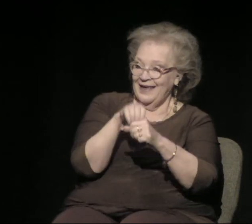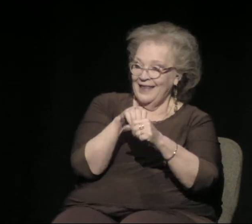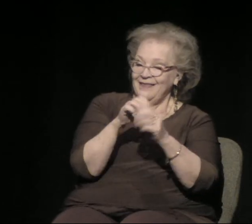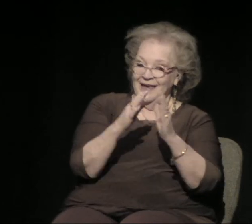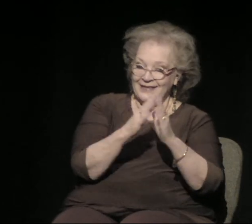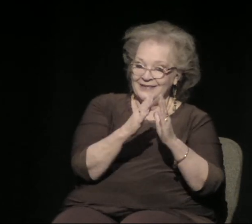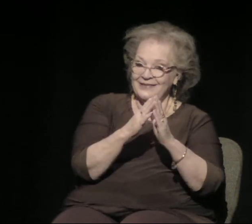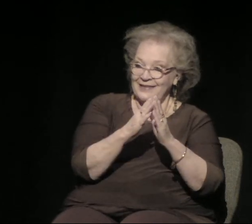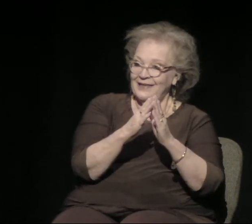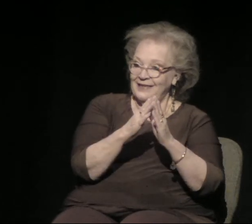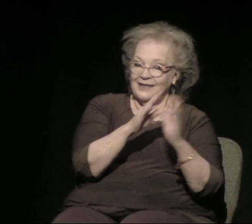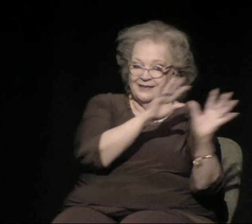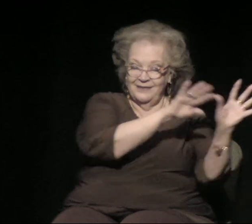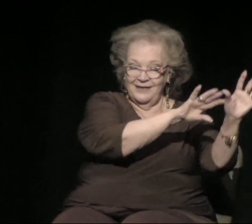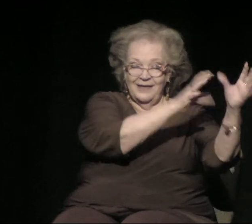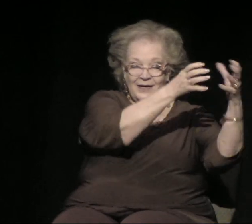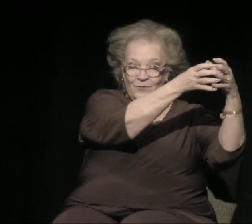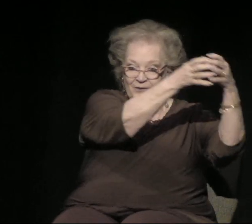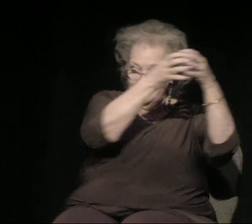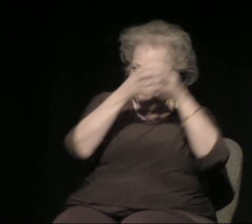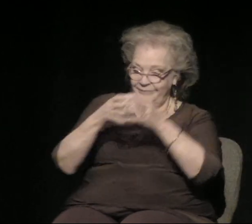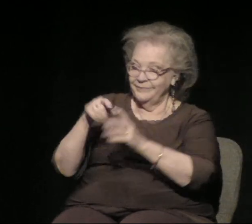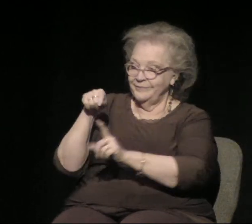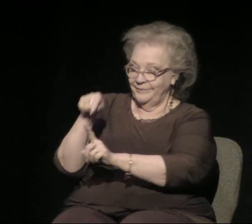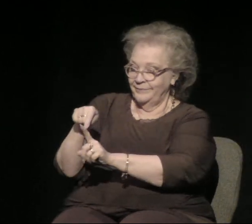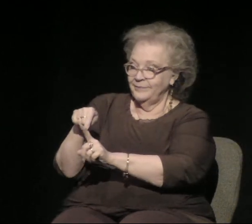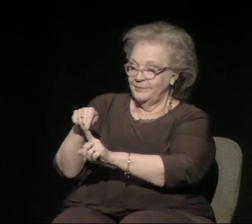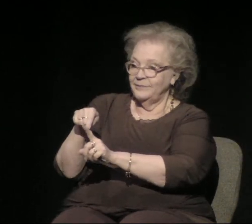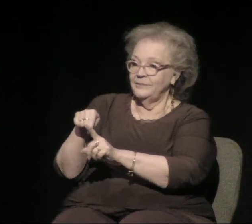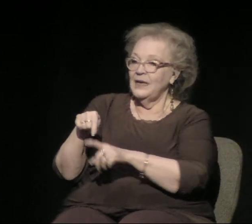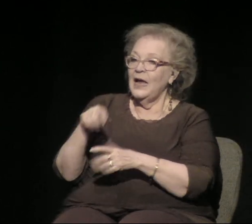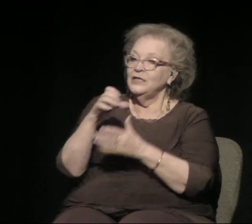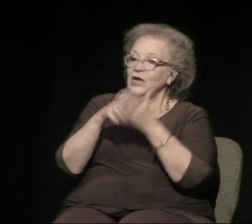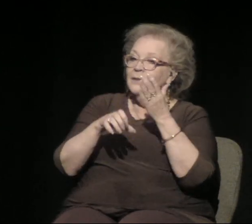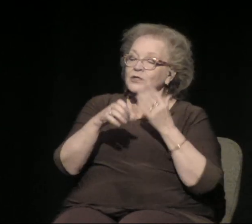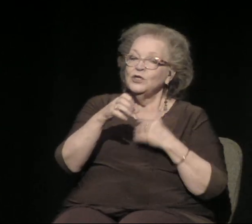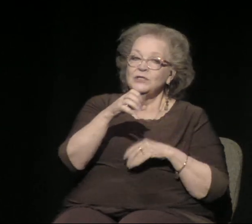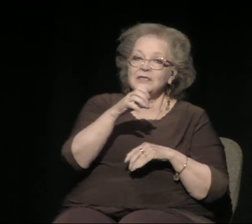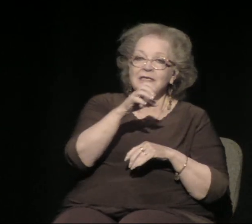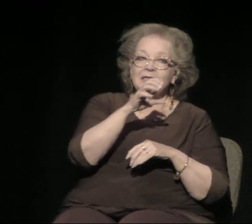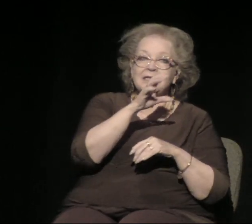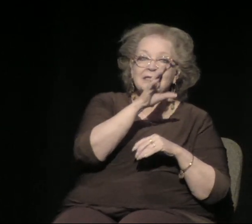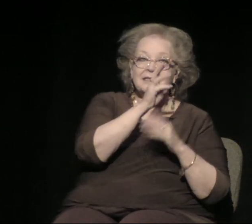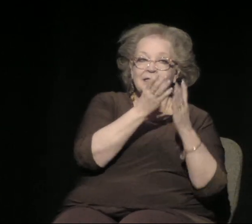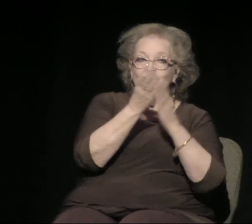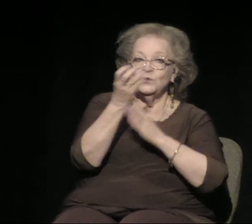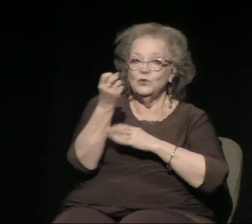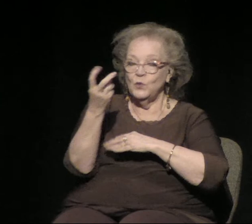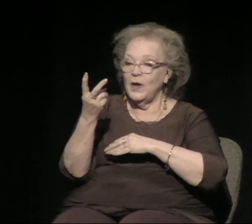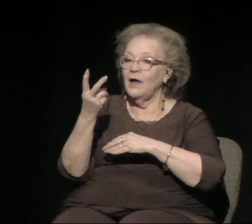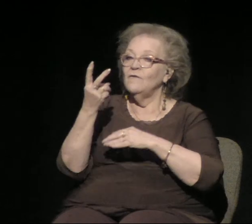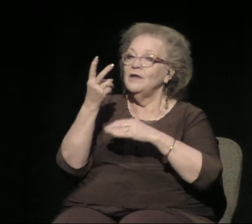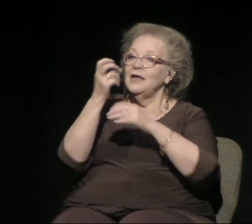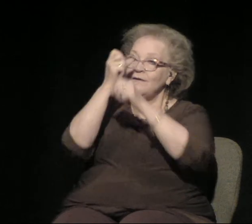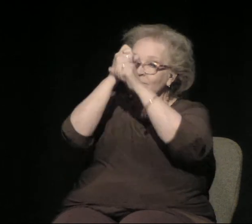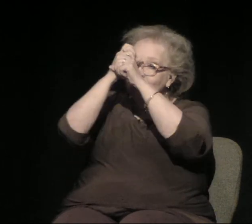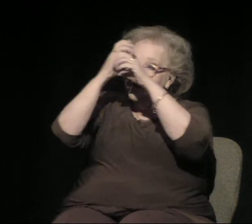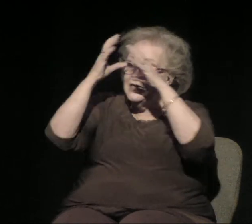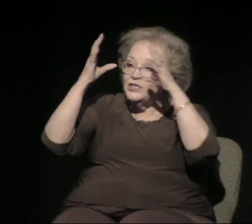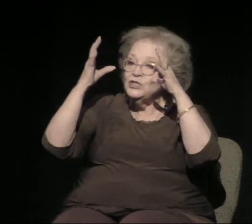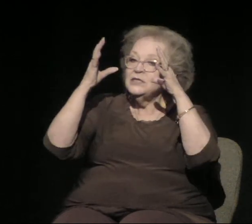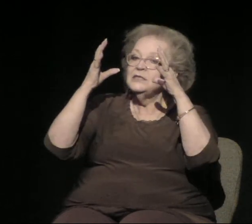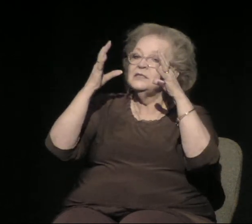chapter 2, God revealed. And also in chapter 7 to 12, he unveiled visions of the future